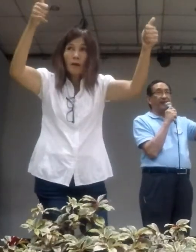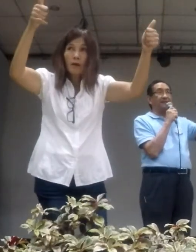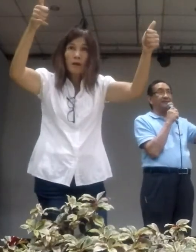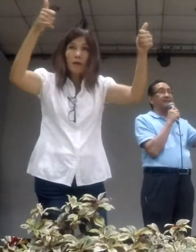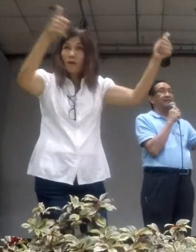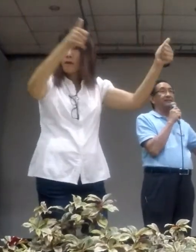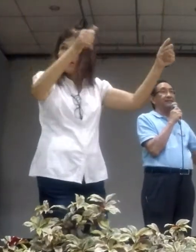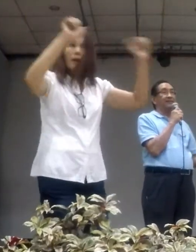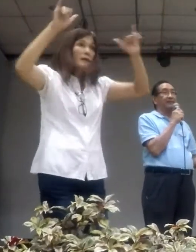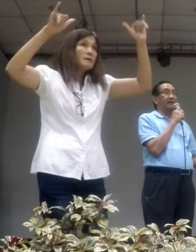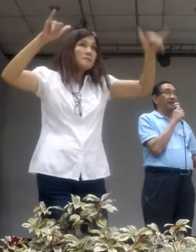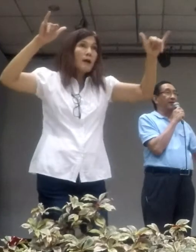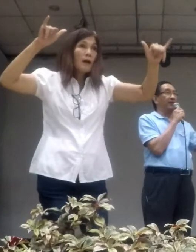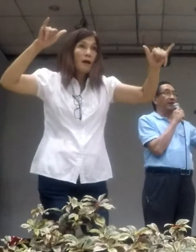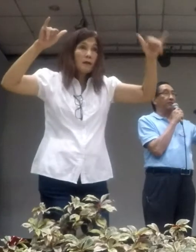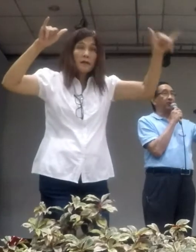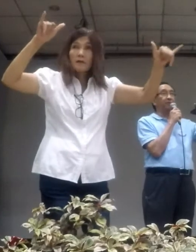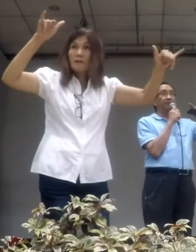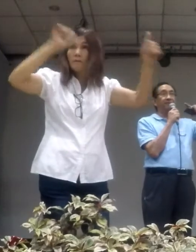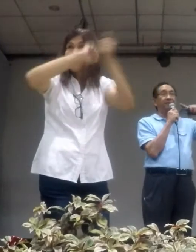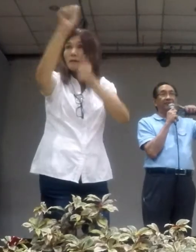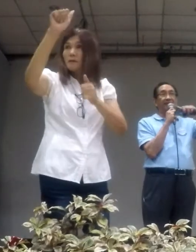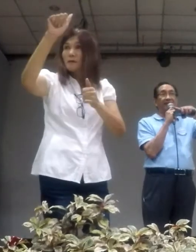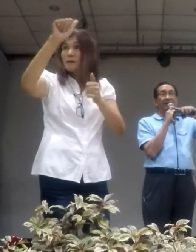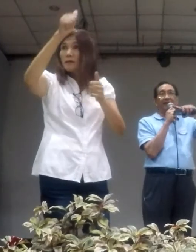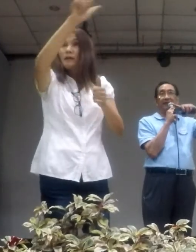approved? Yes? Okay, approved?